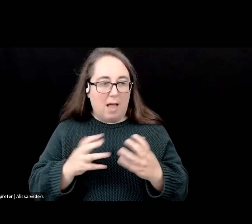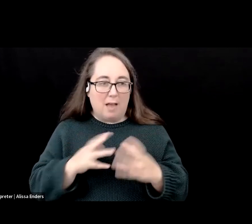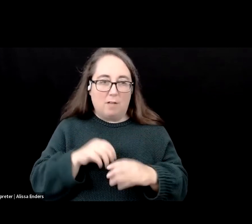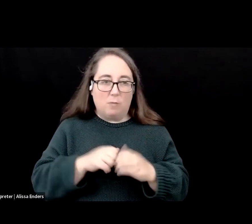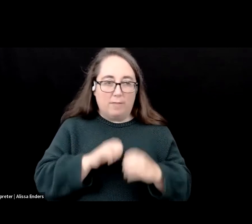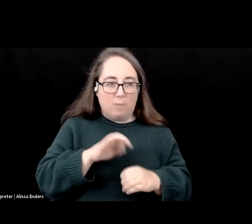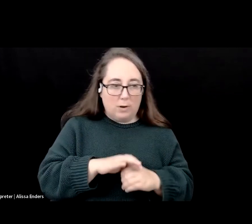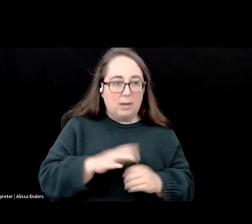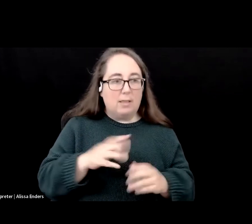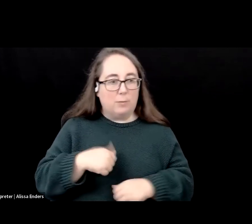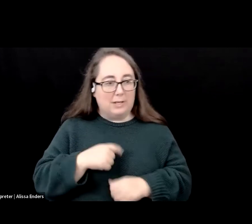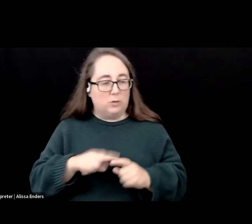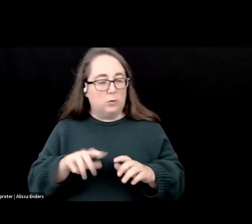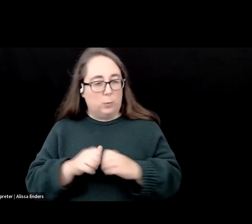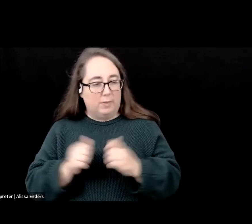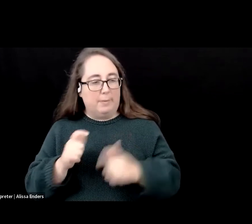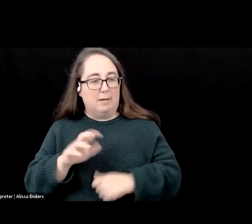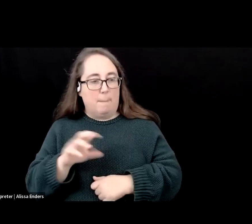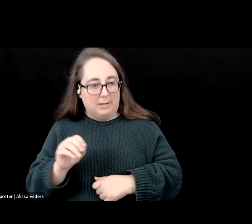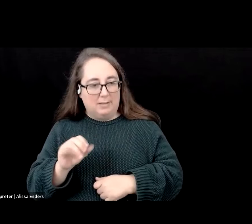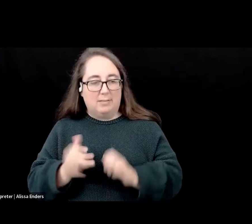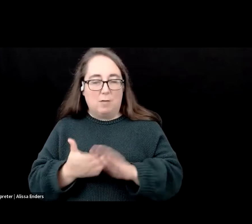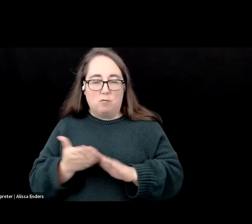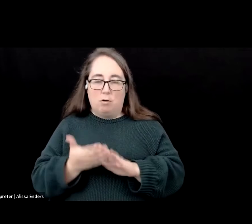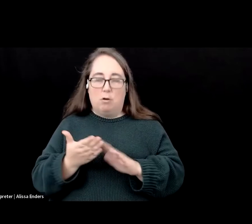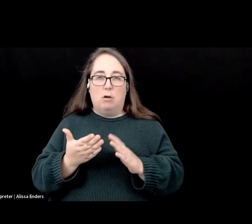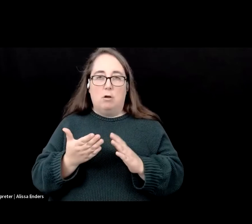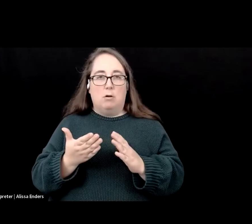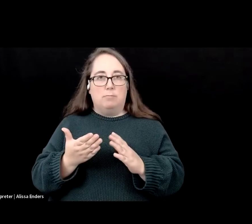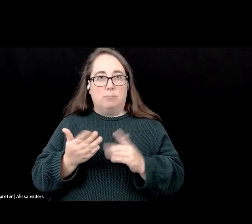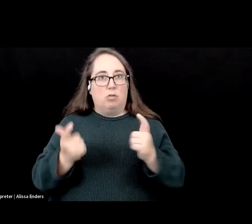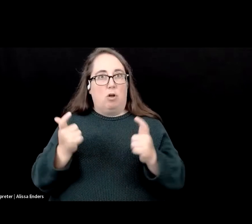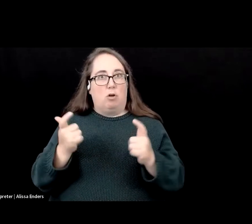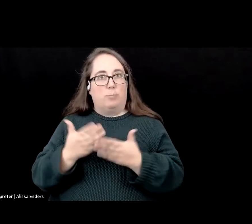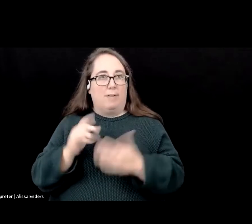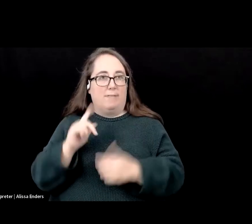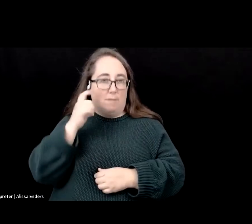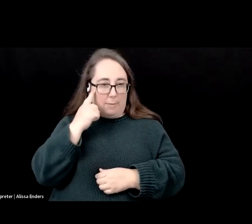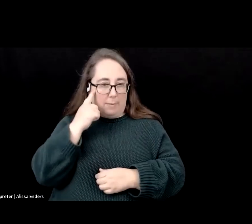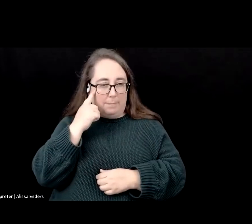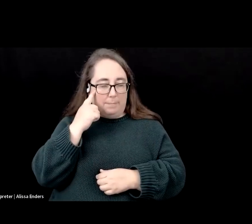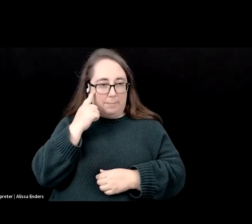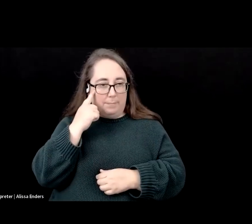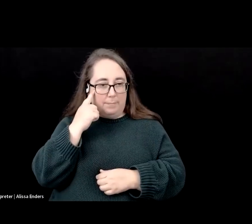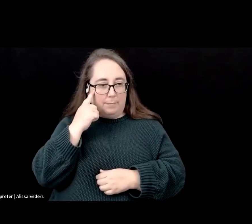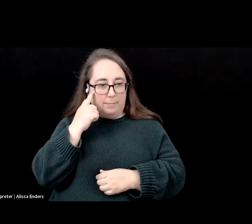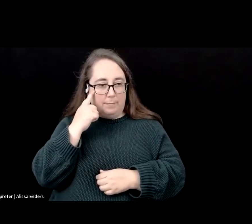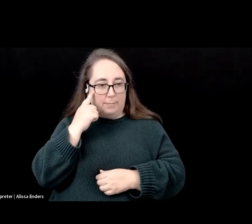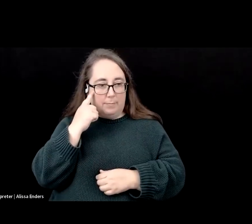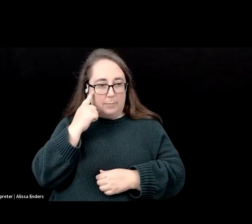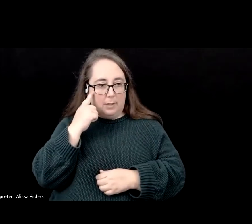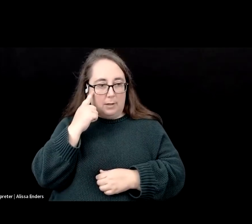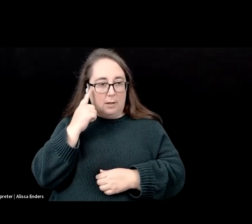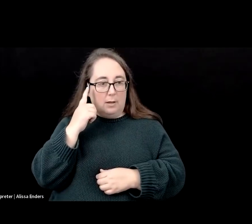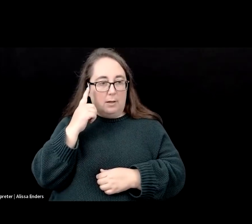as individuals, because big companies do still run a large portion of our government. And that's a lot that I think